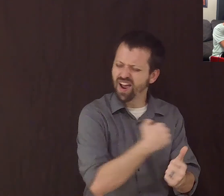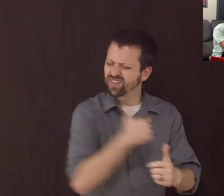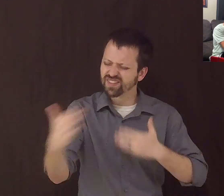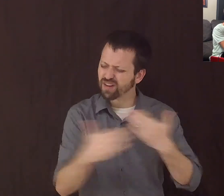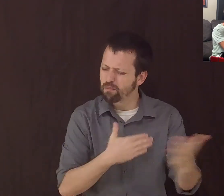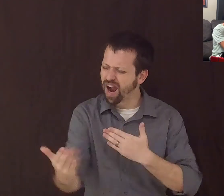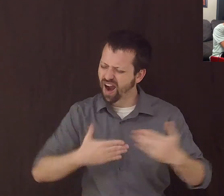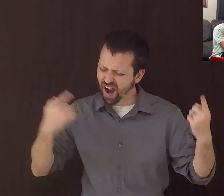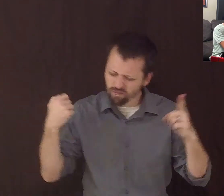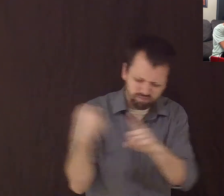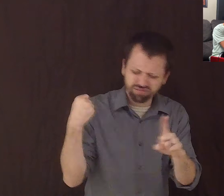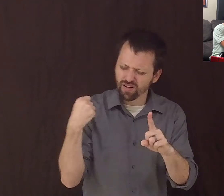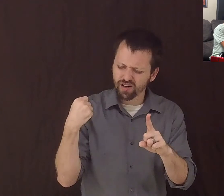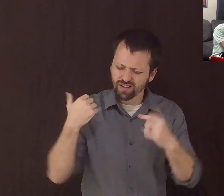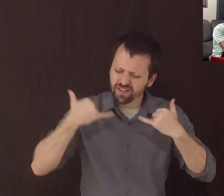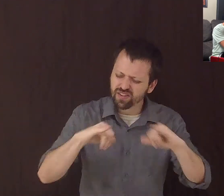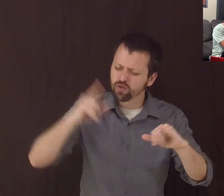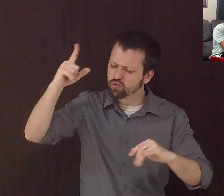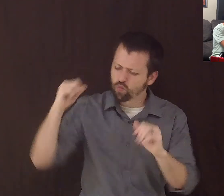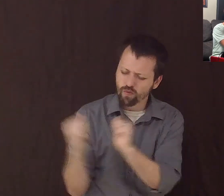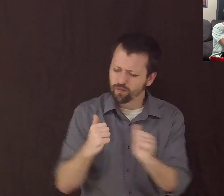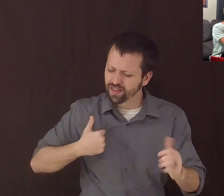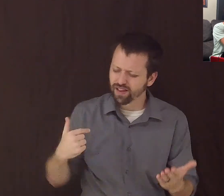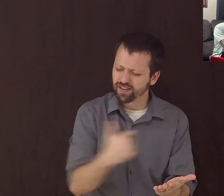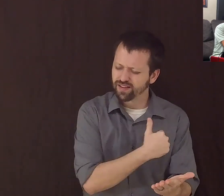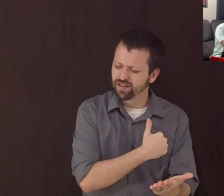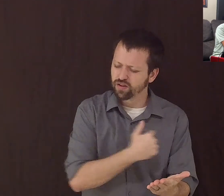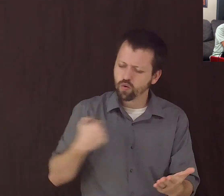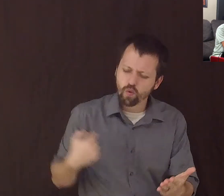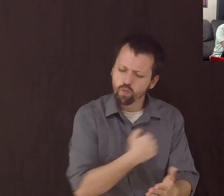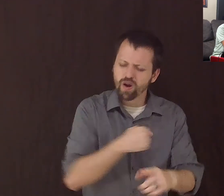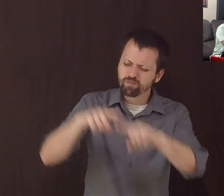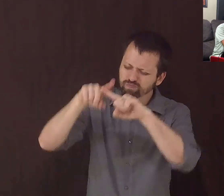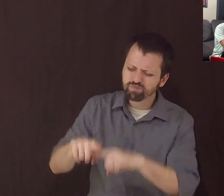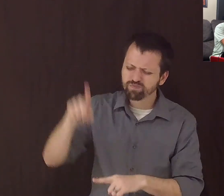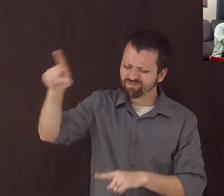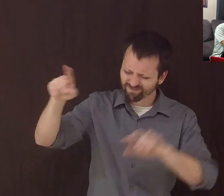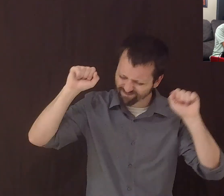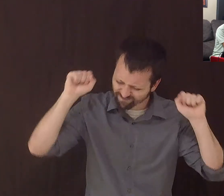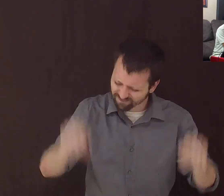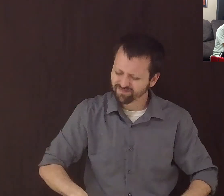No matter what comes, you will be there with us. We can depend upon you.